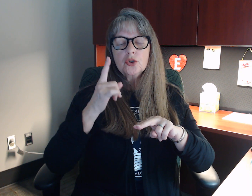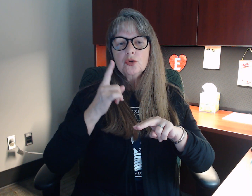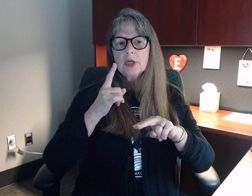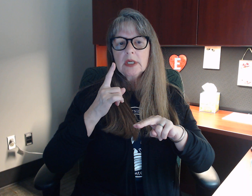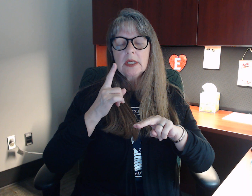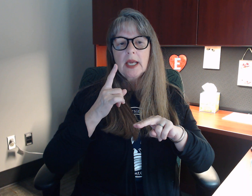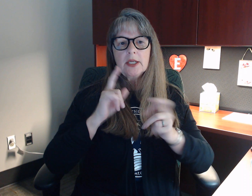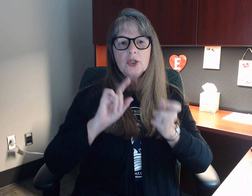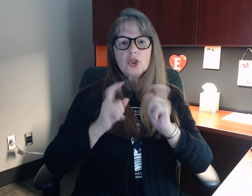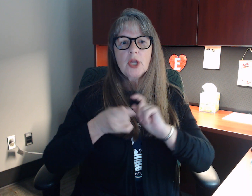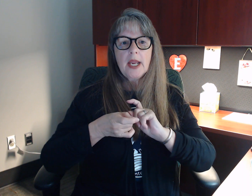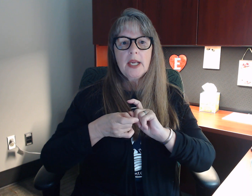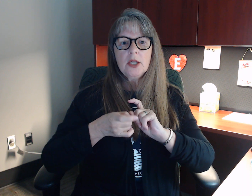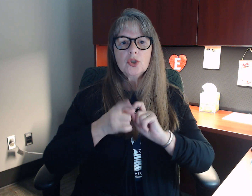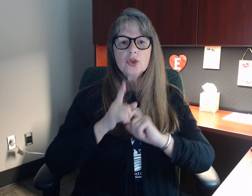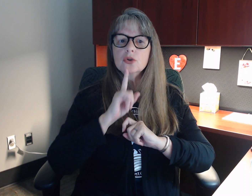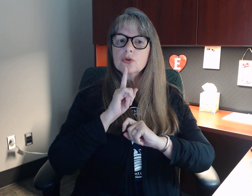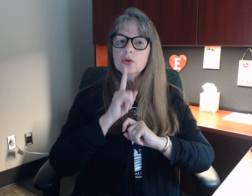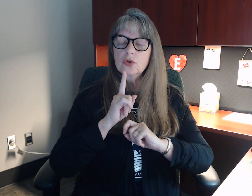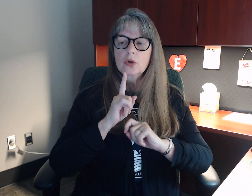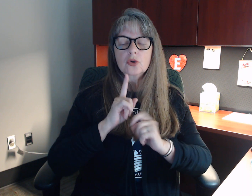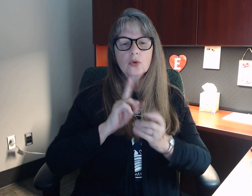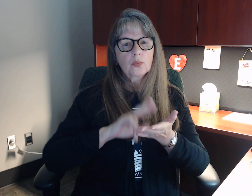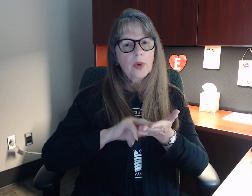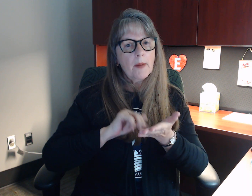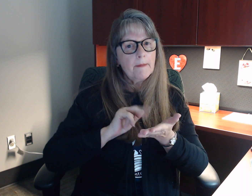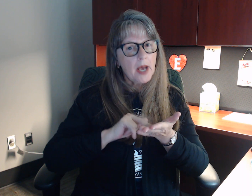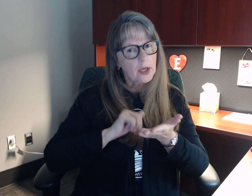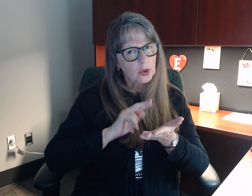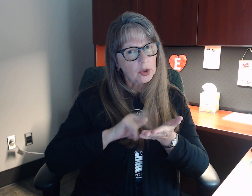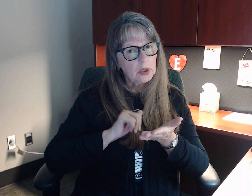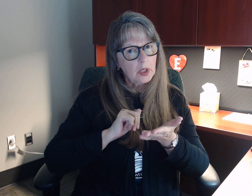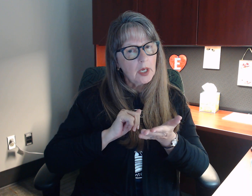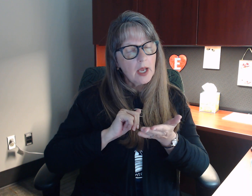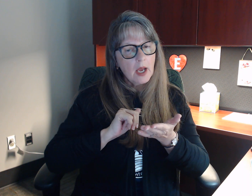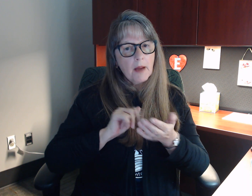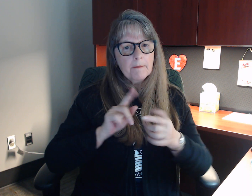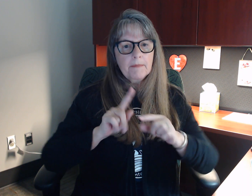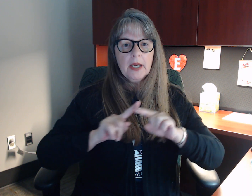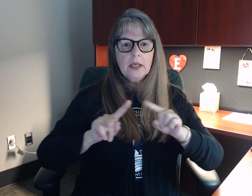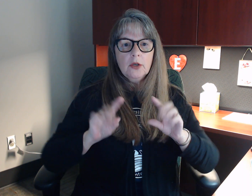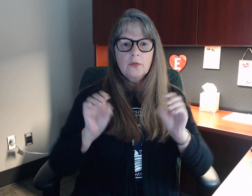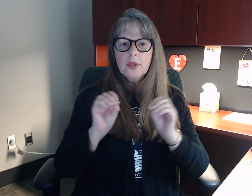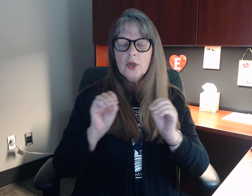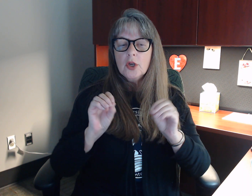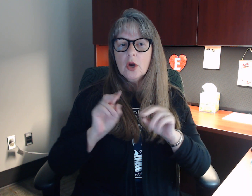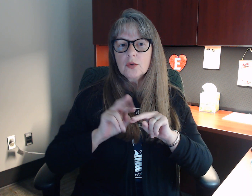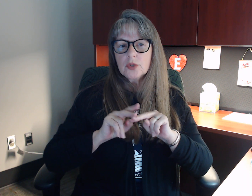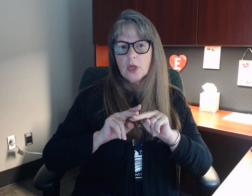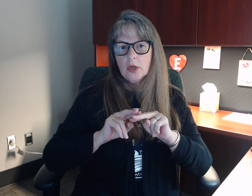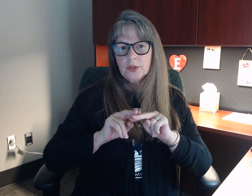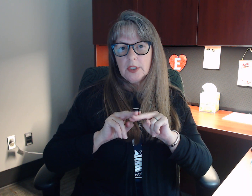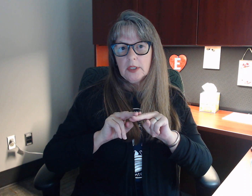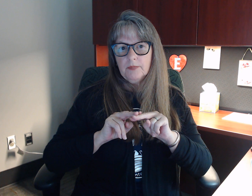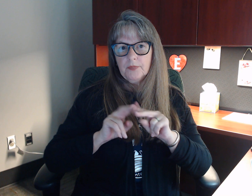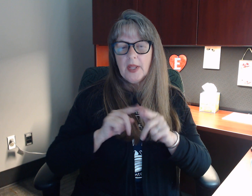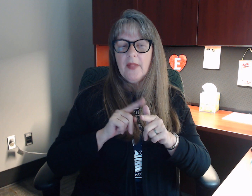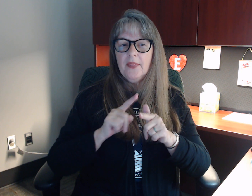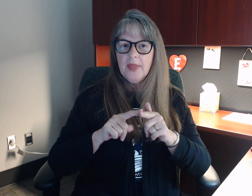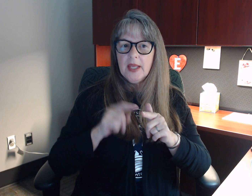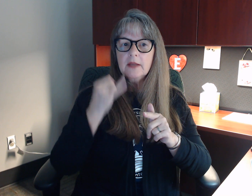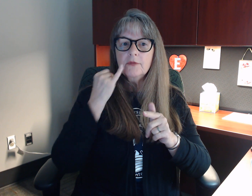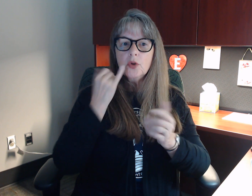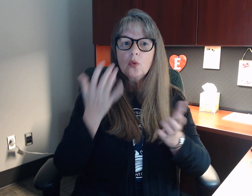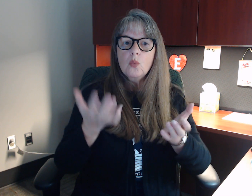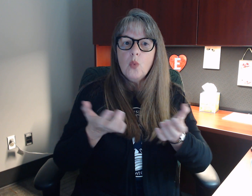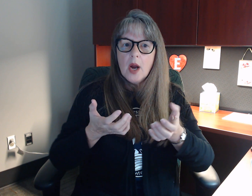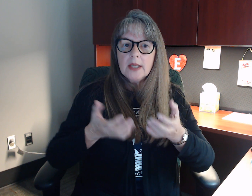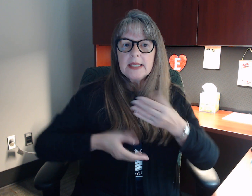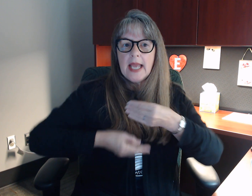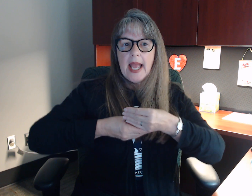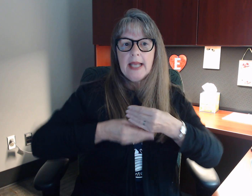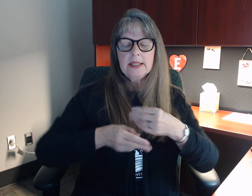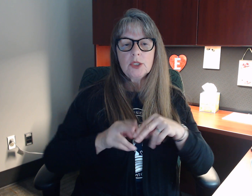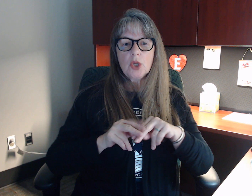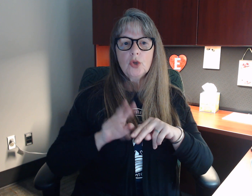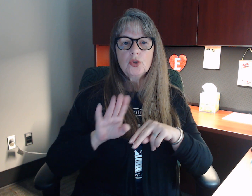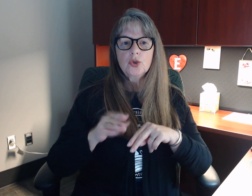can change into real butter, but the no salted. And then if you want to add salt to your